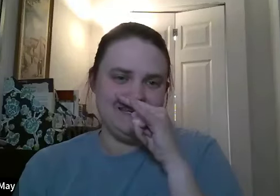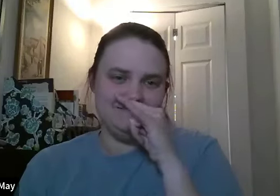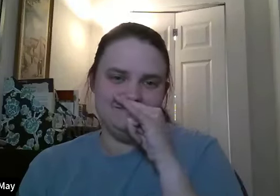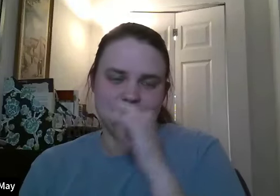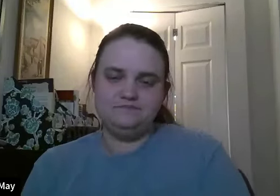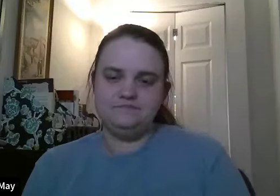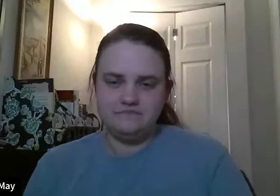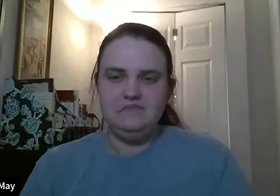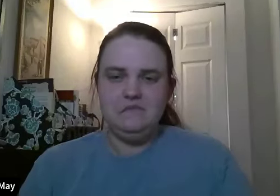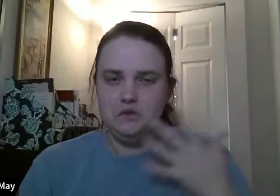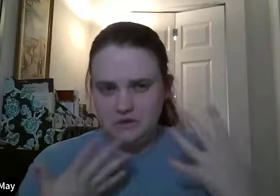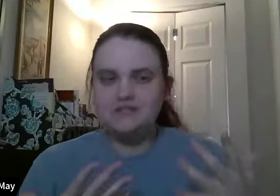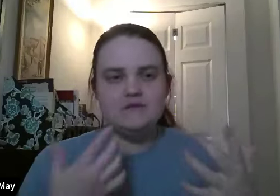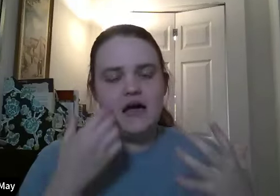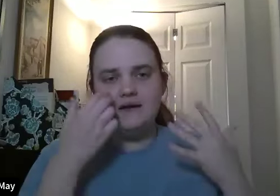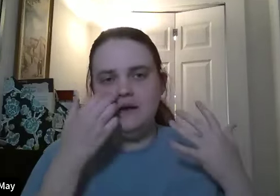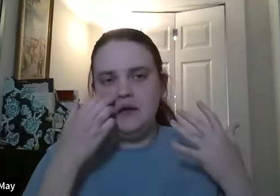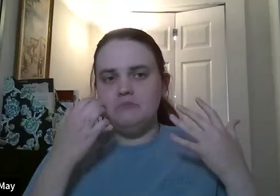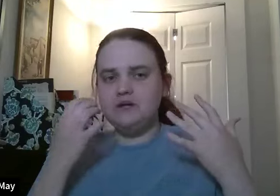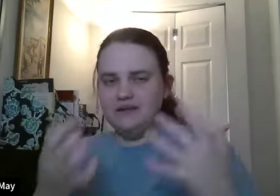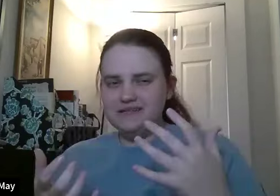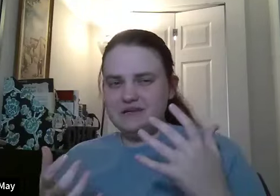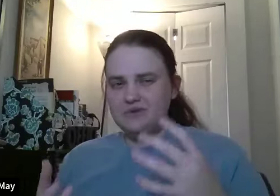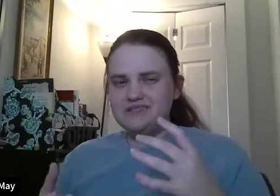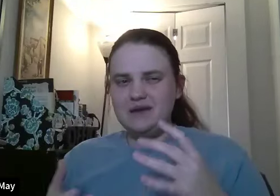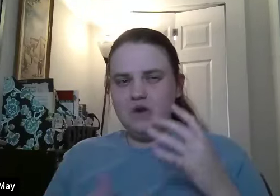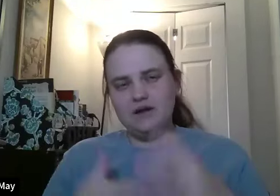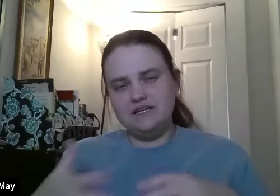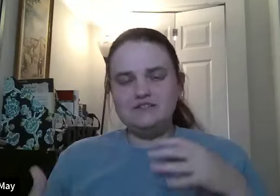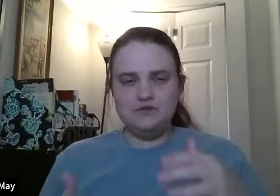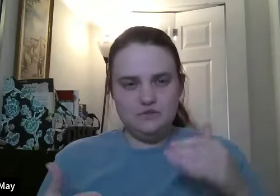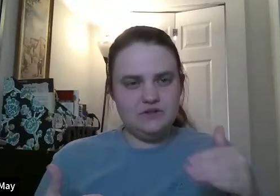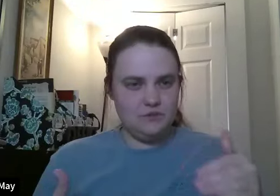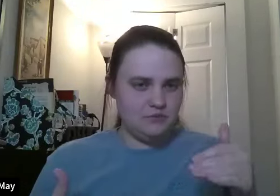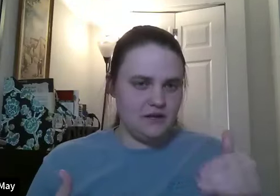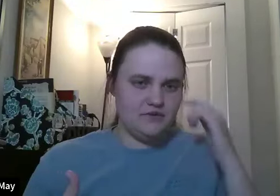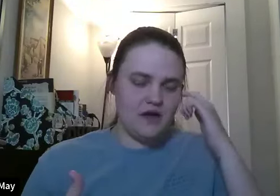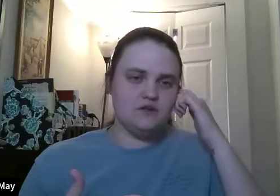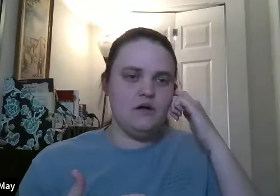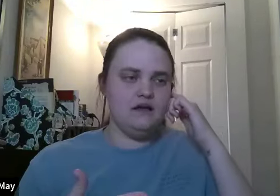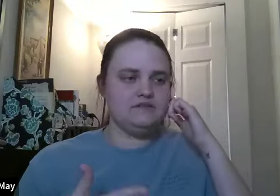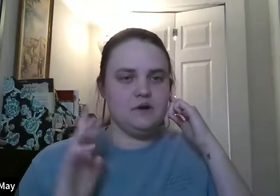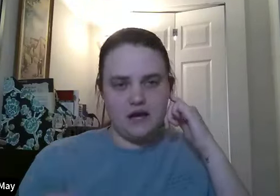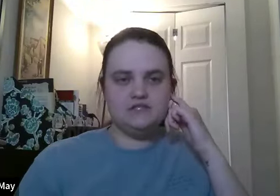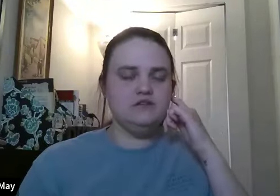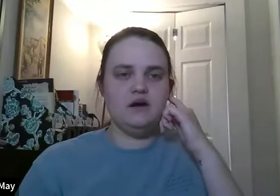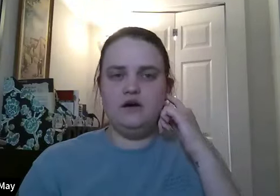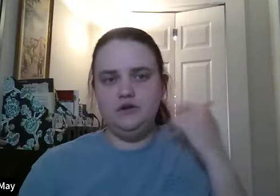kid. You could do that, but like I said, most of the time context clues really will play with that. So like if someone asks you about, oh, do you